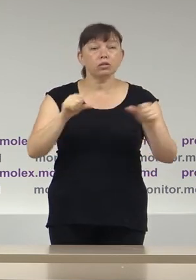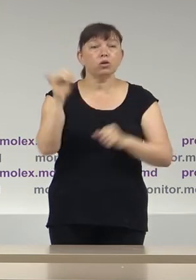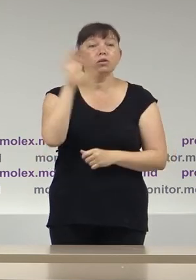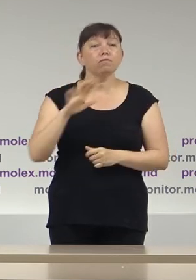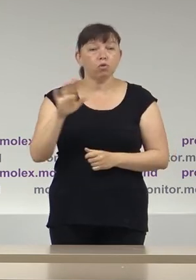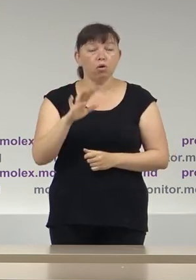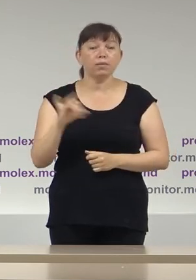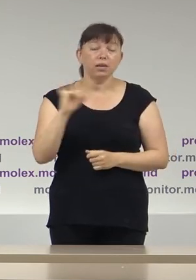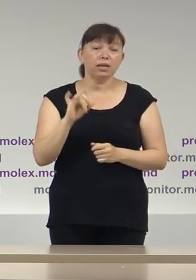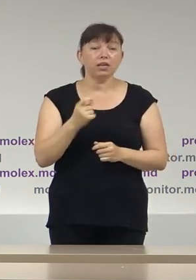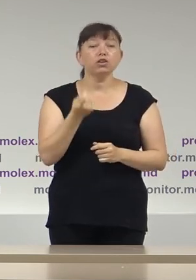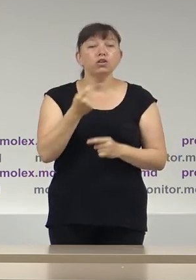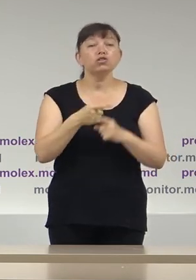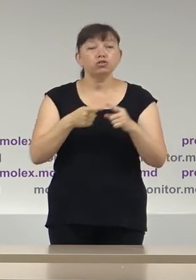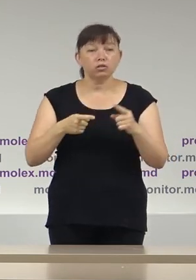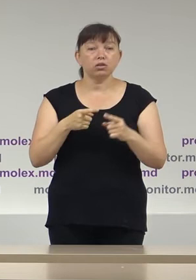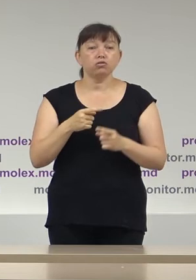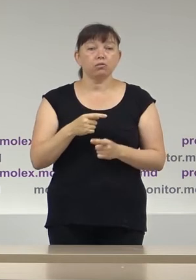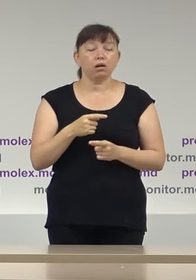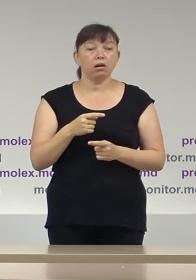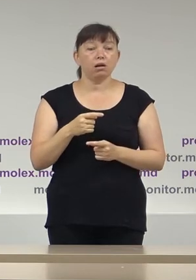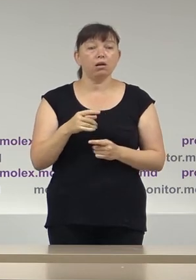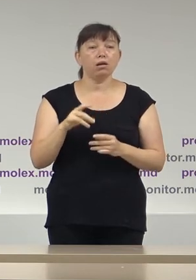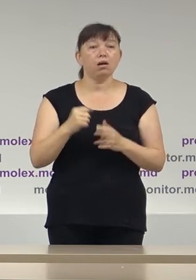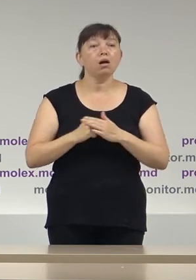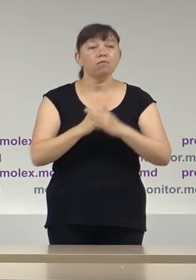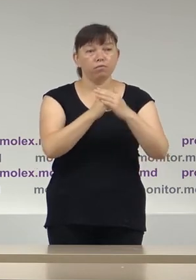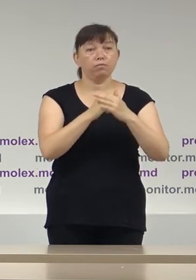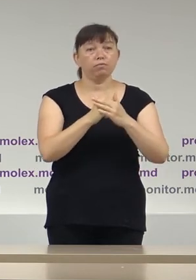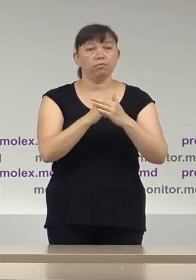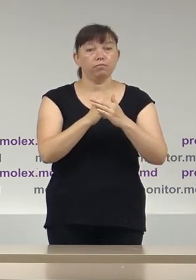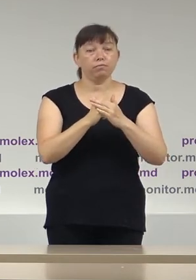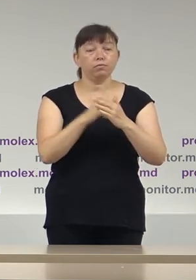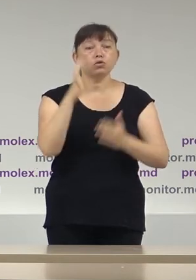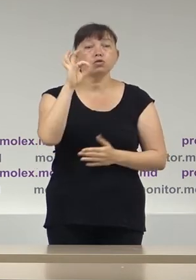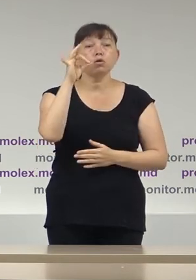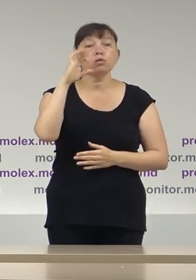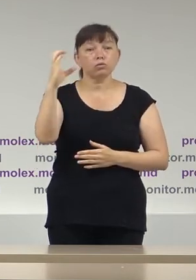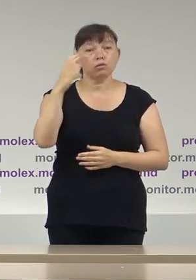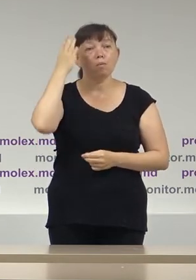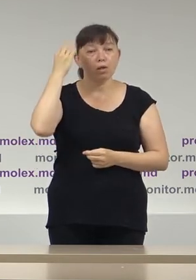Chisinau, Council of Europe, and partially